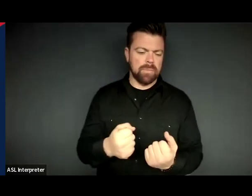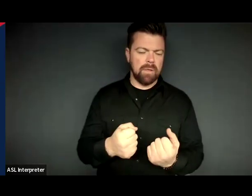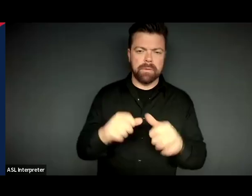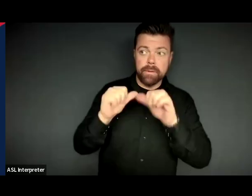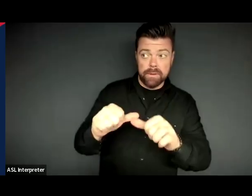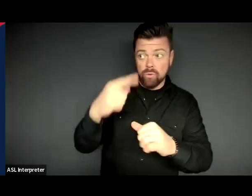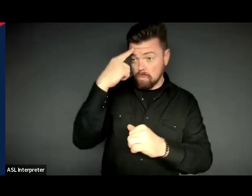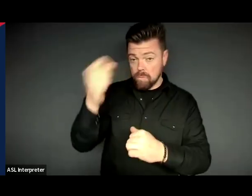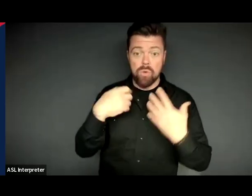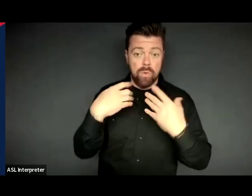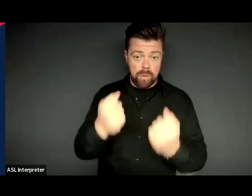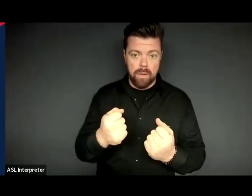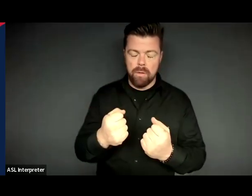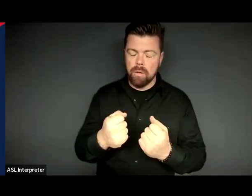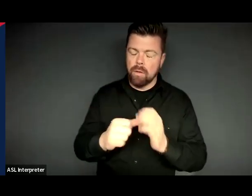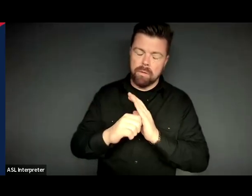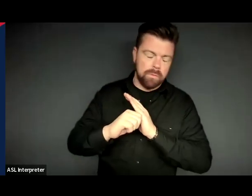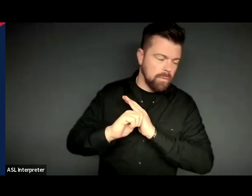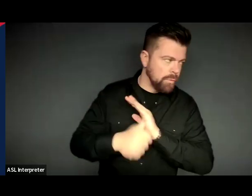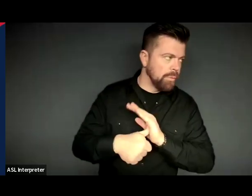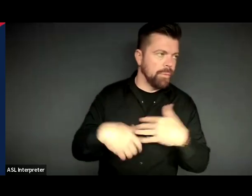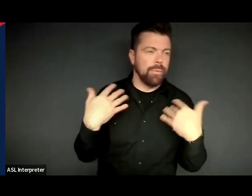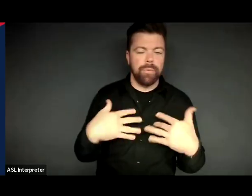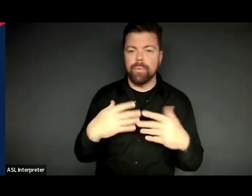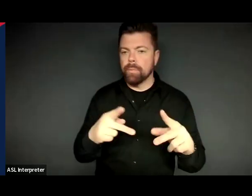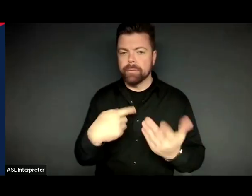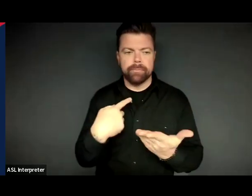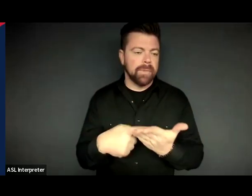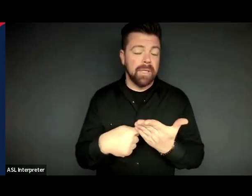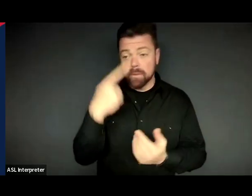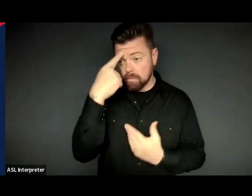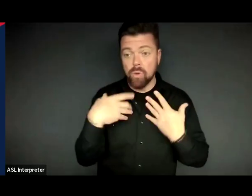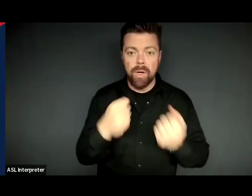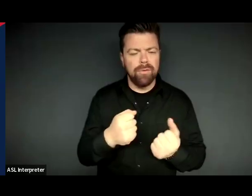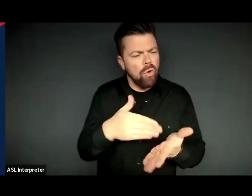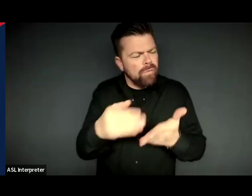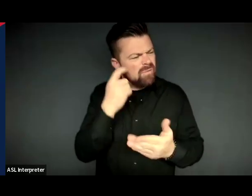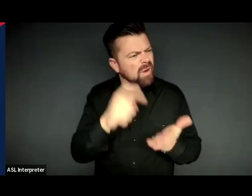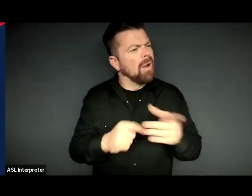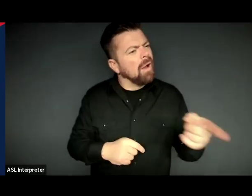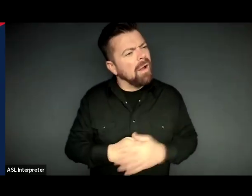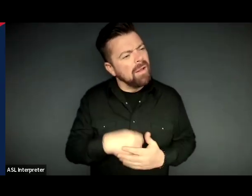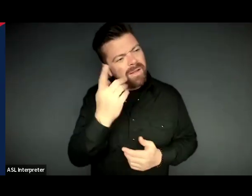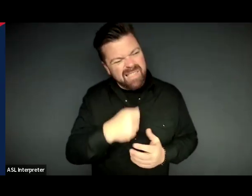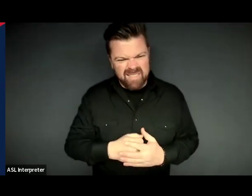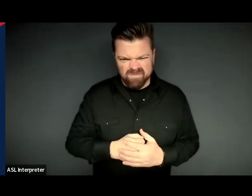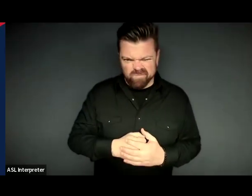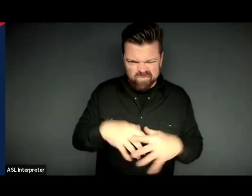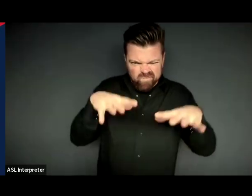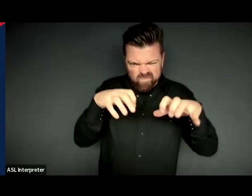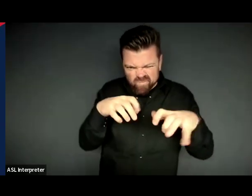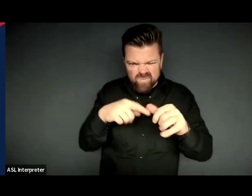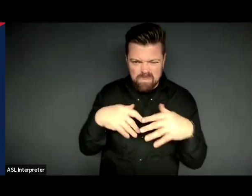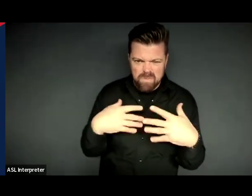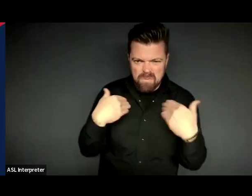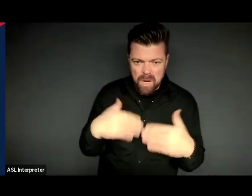stress this because people talk about mental health, and I see it in people all the time. I'll see their faces tense, I'll see their bodies tense. I'm